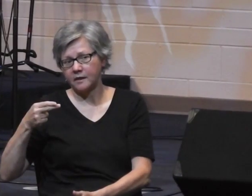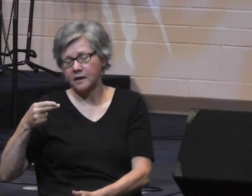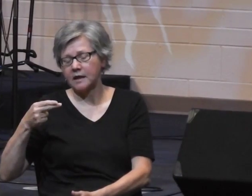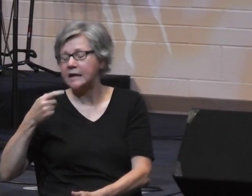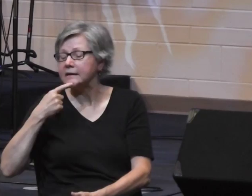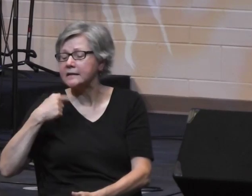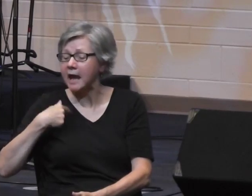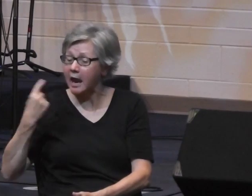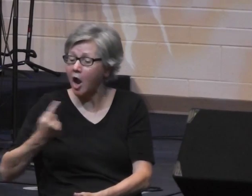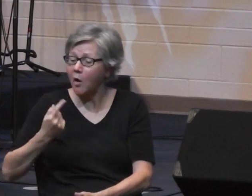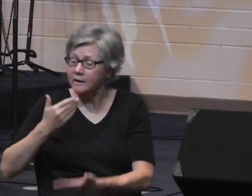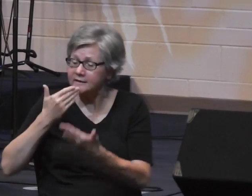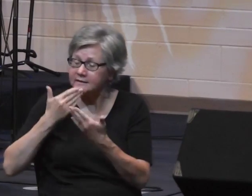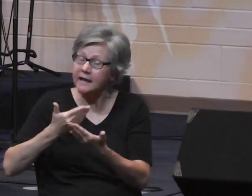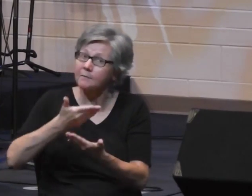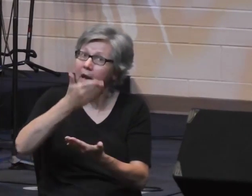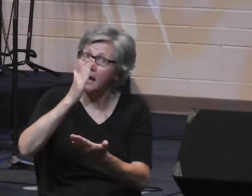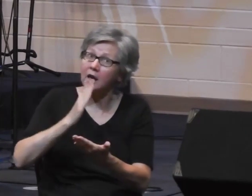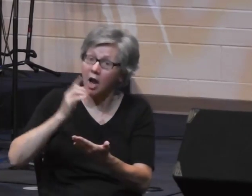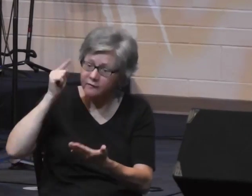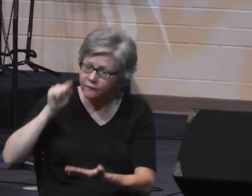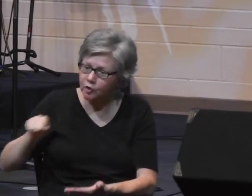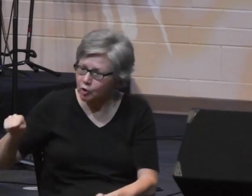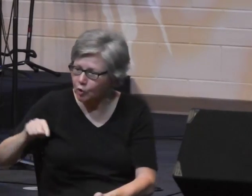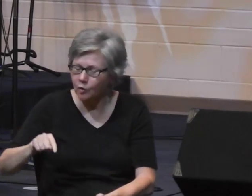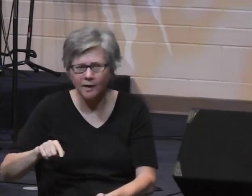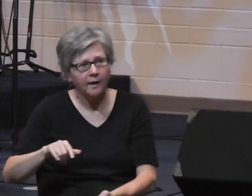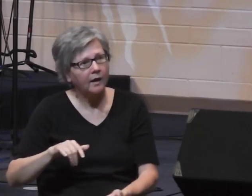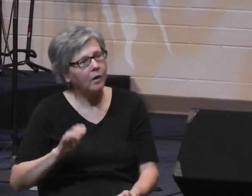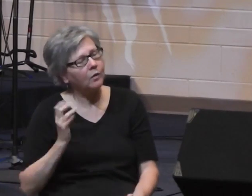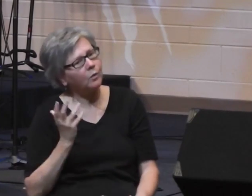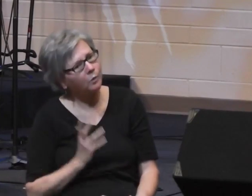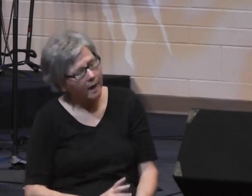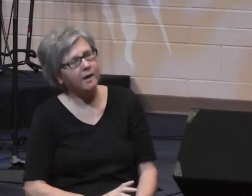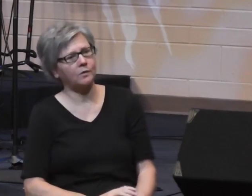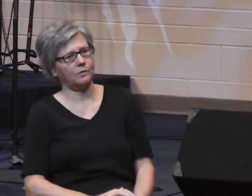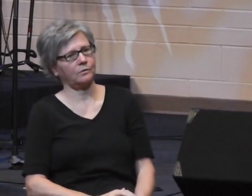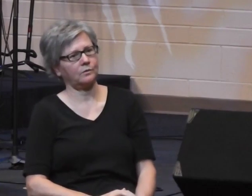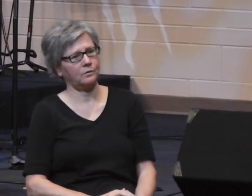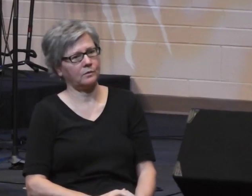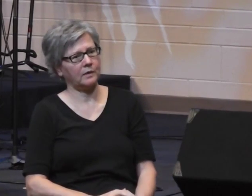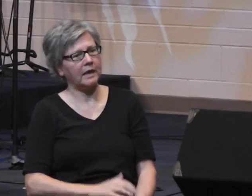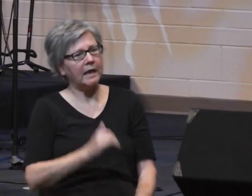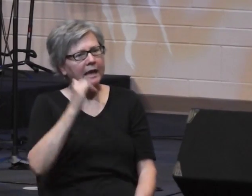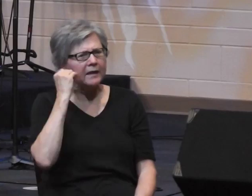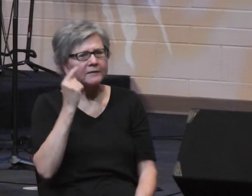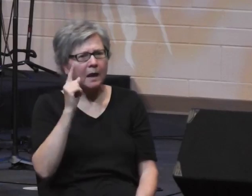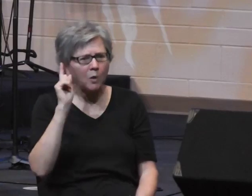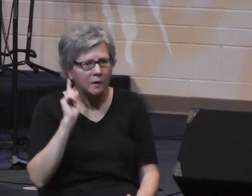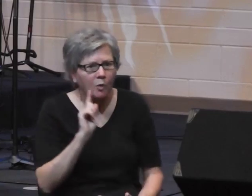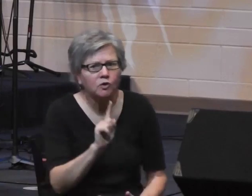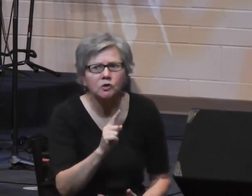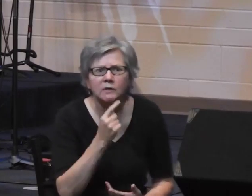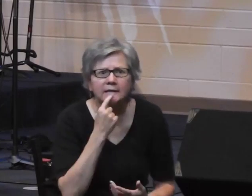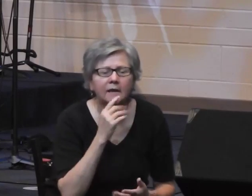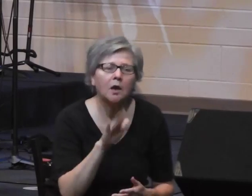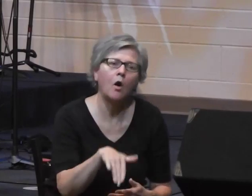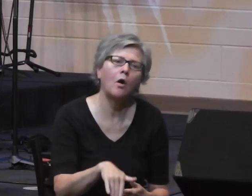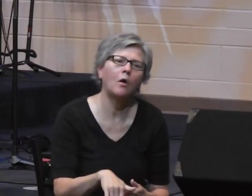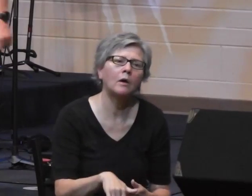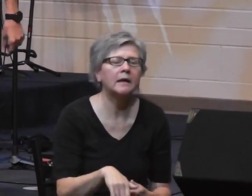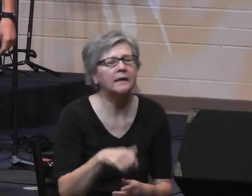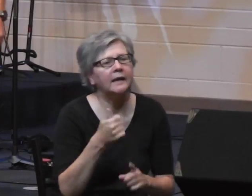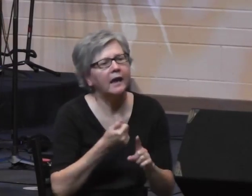you. Wouldn't that be an encouraging thing to hear? Somebody came up to you and like, hey man, every time I think of you, I thank